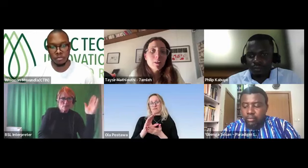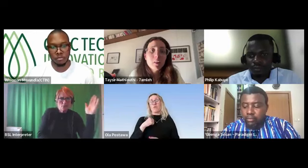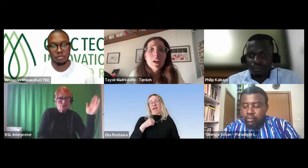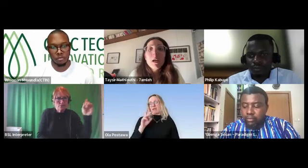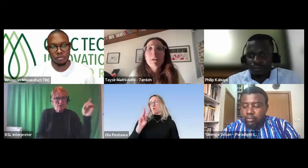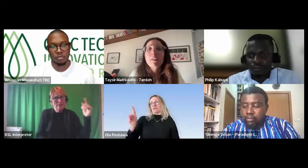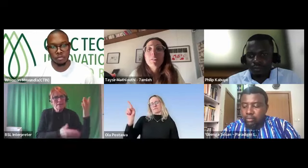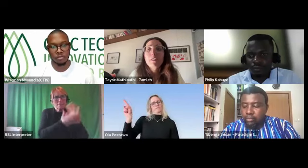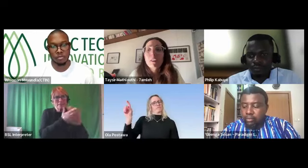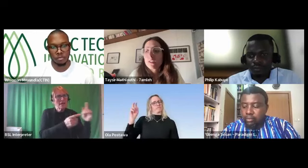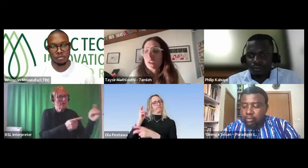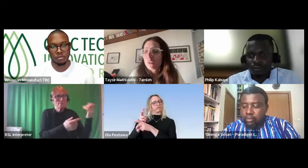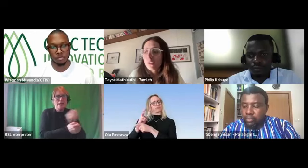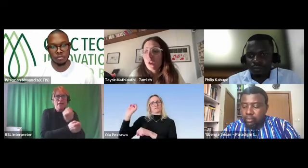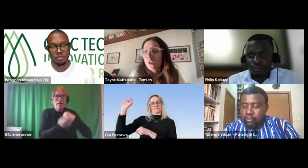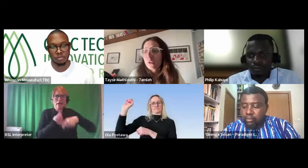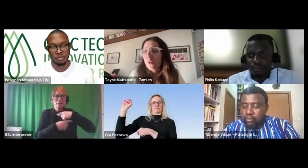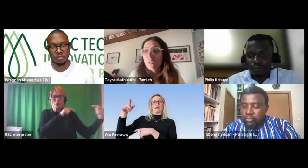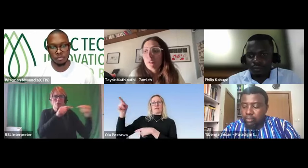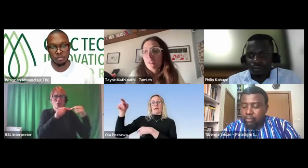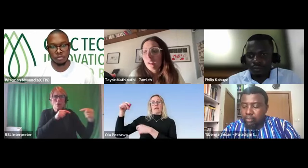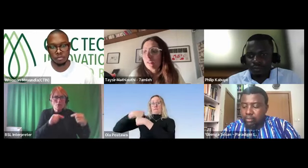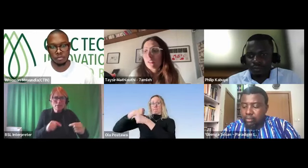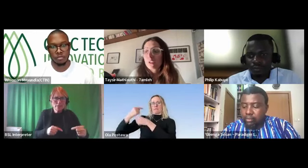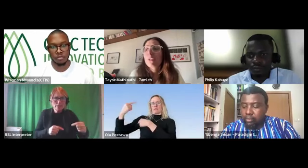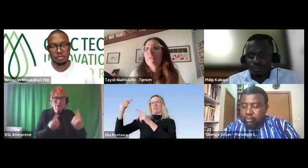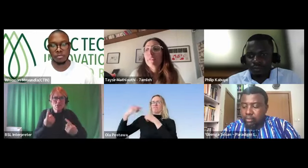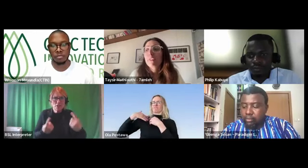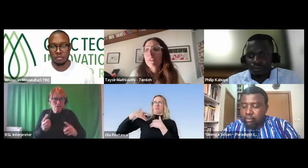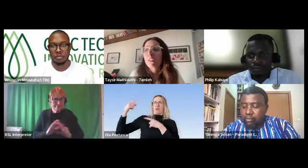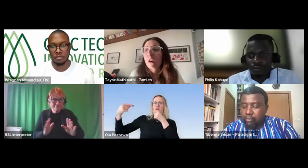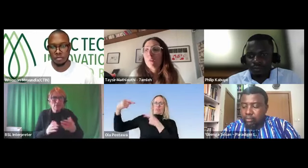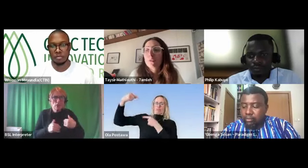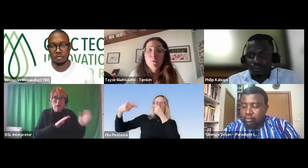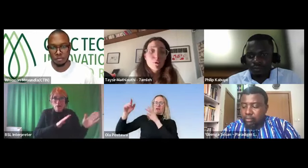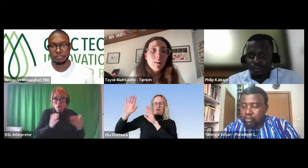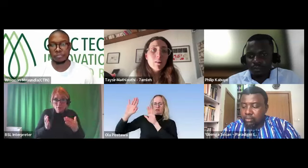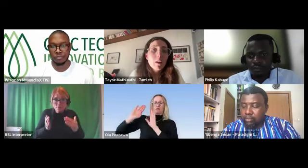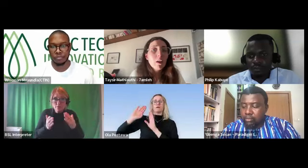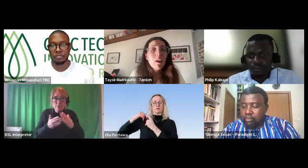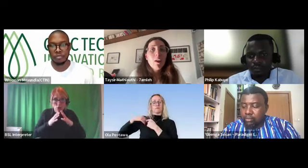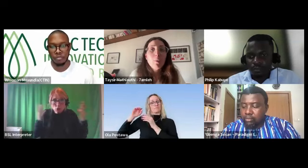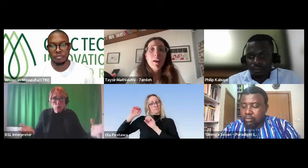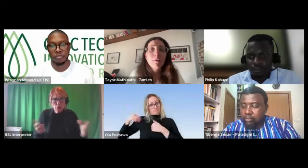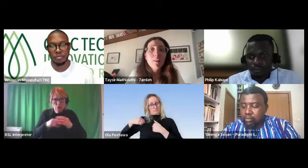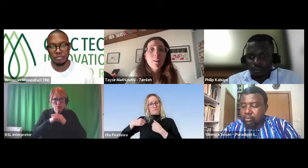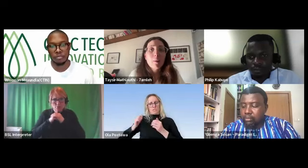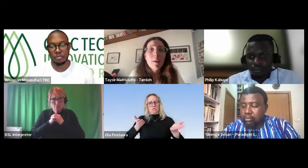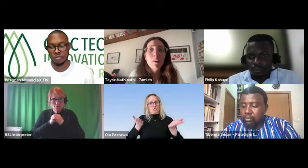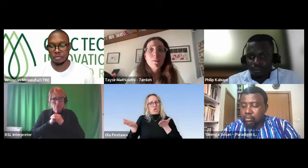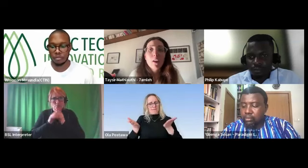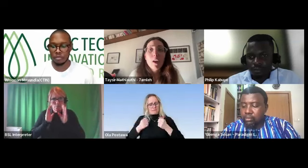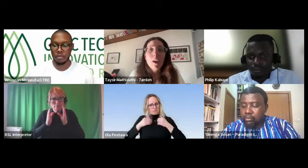this competition between different organizations. So I do think that the shift we are facing right now is a huge one. We have